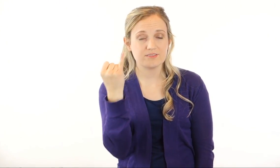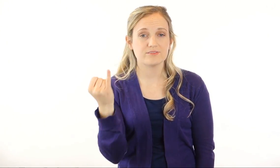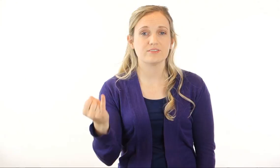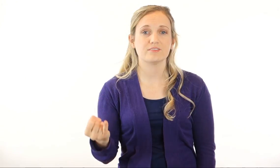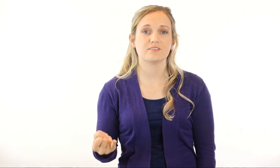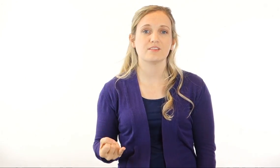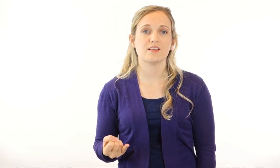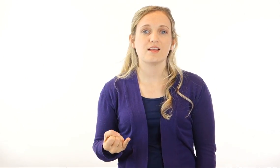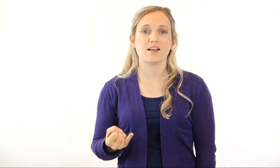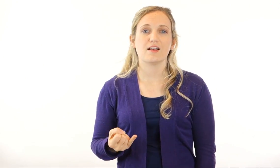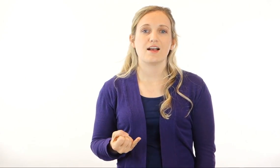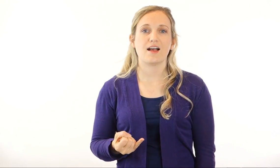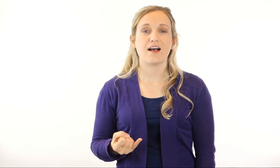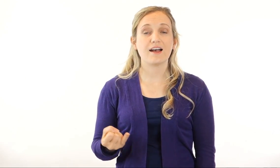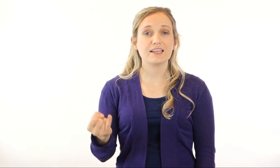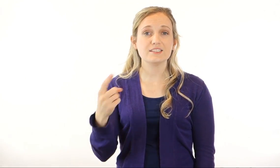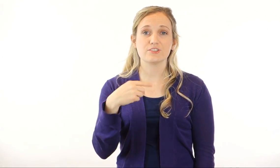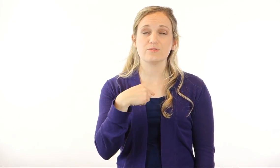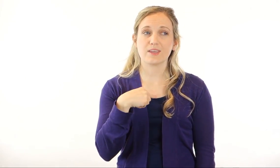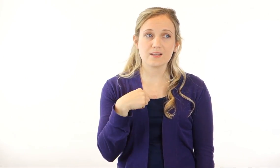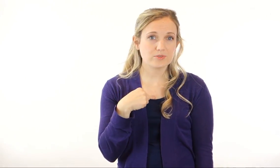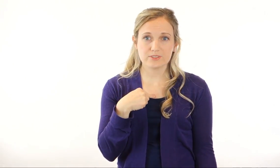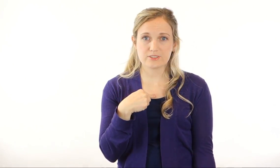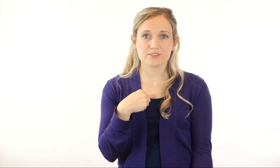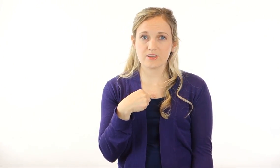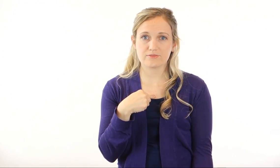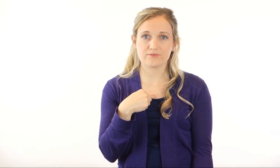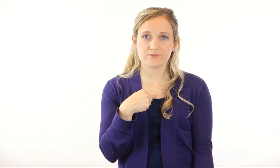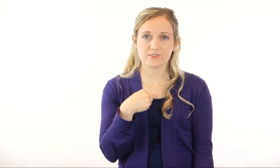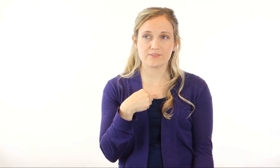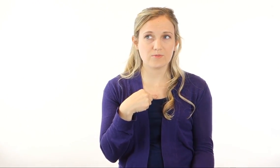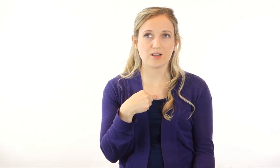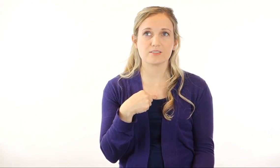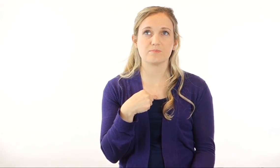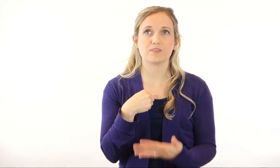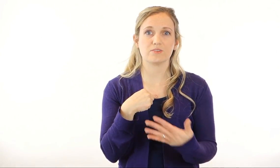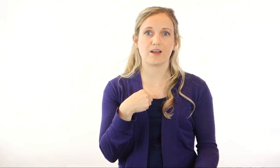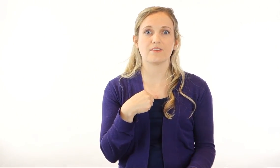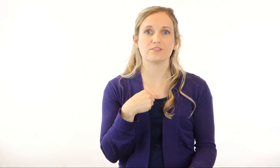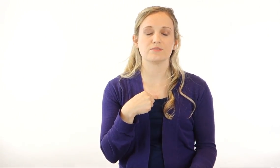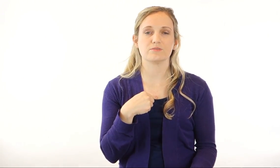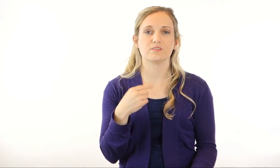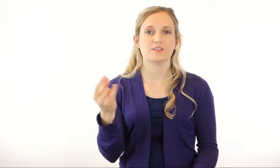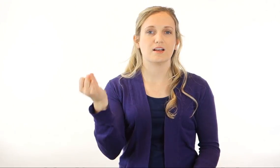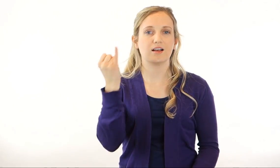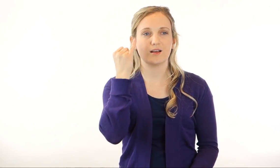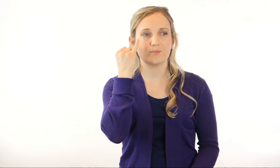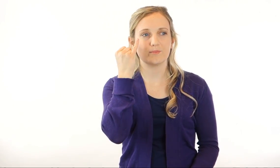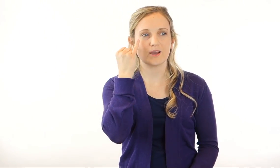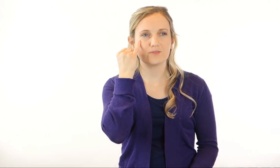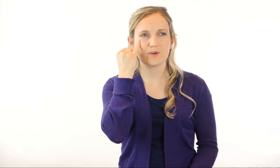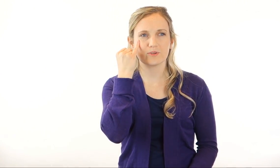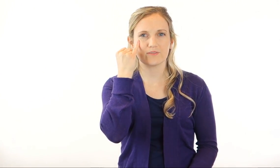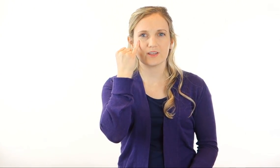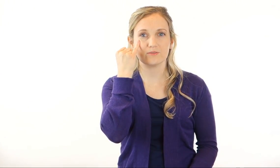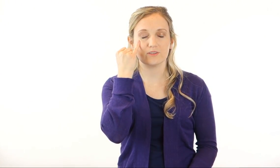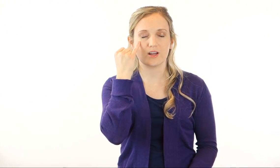If so you can point to yourself if you want, but you don't have to. I don't remember if I do it or